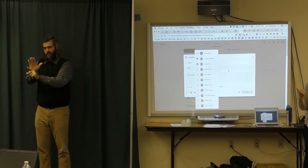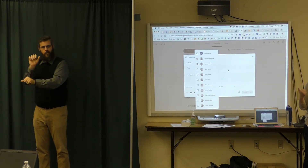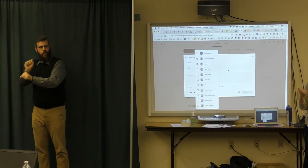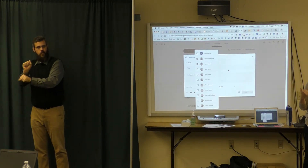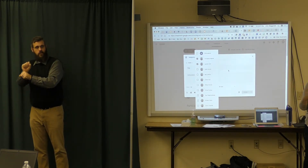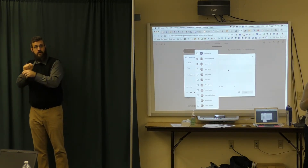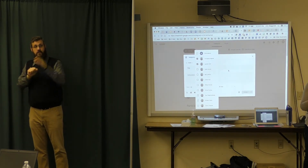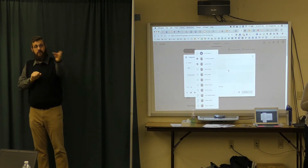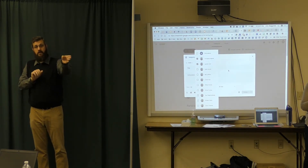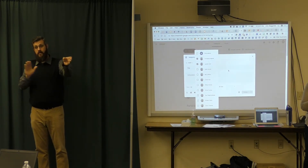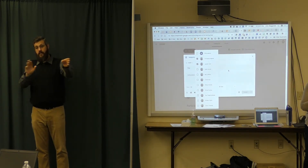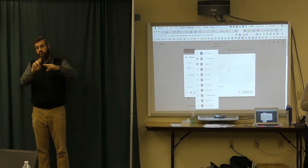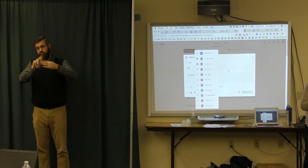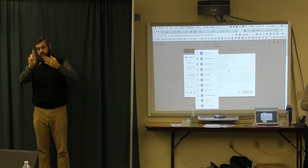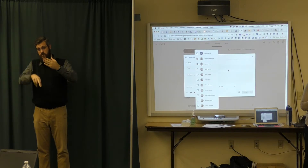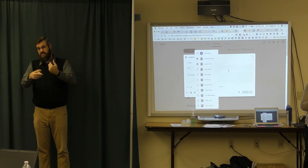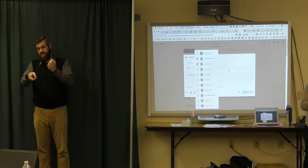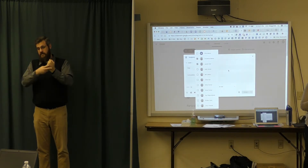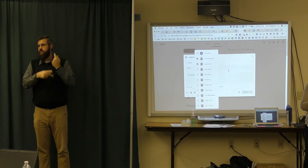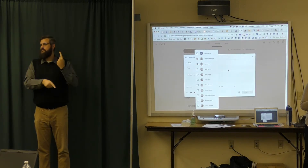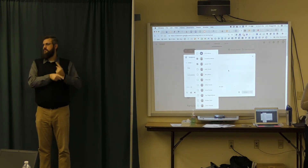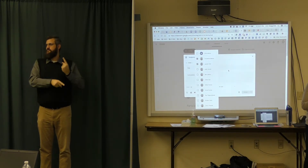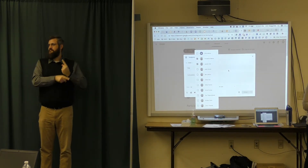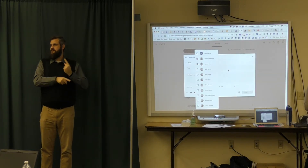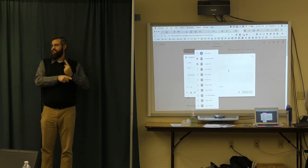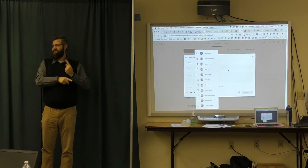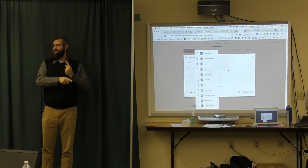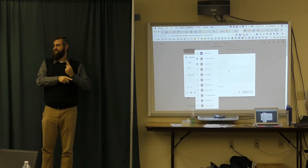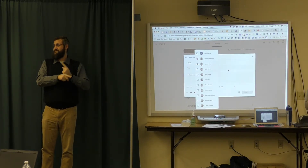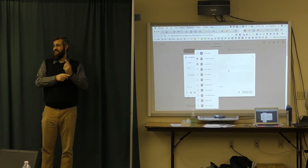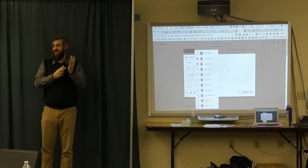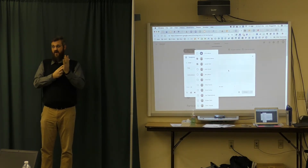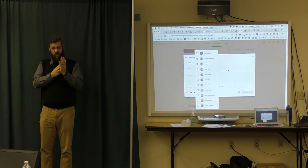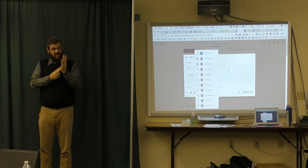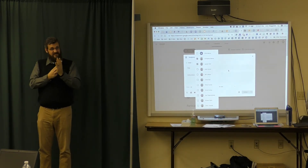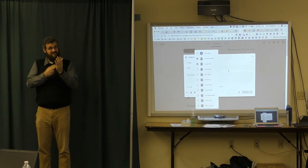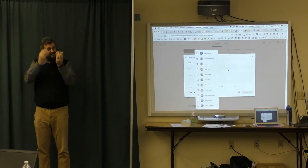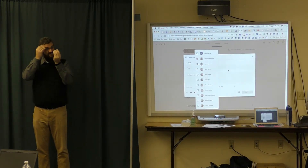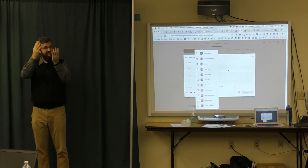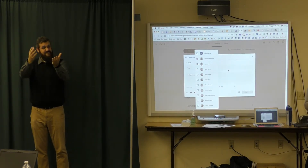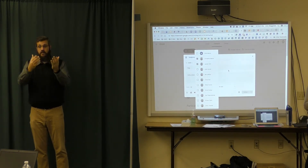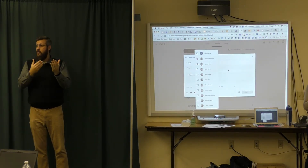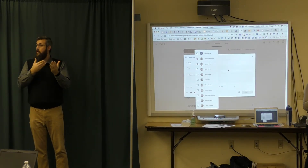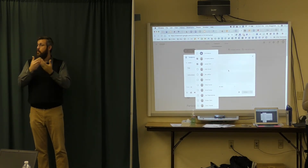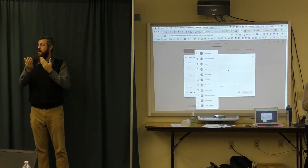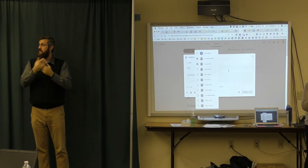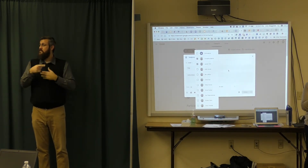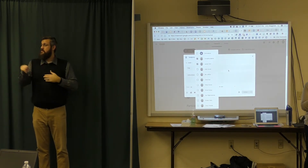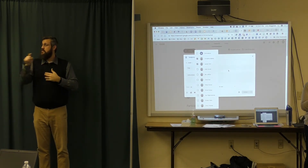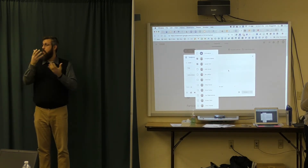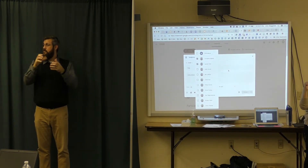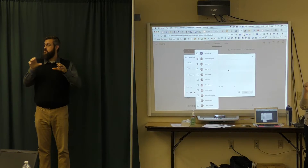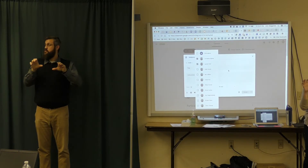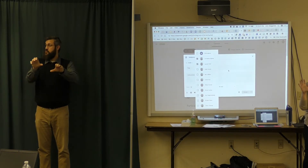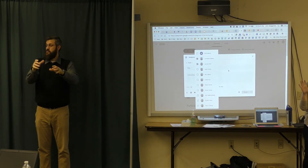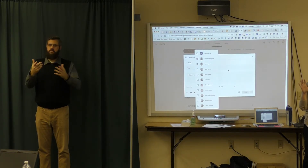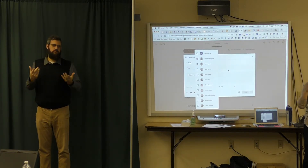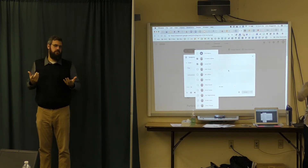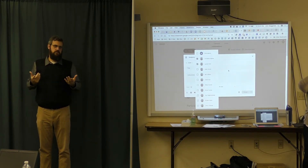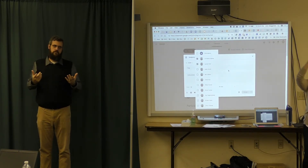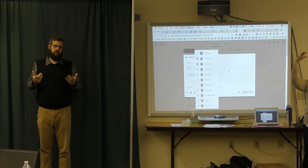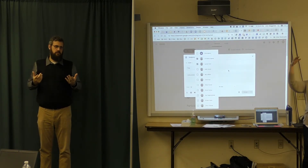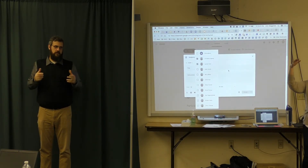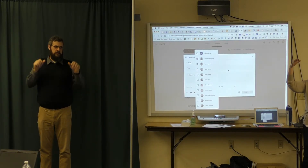their results Yep. in there and stuff. And Yep. Yep. And honestly, like anything that you want to do in classroom, I mean, that's like a